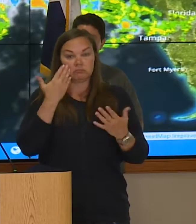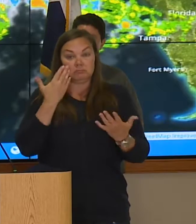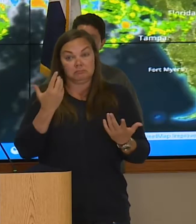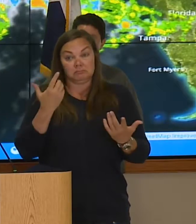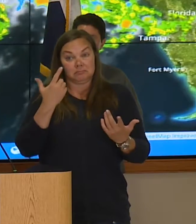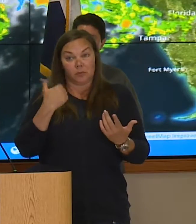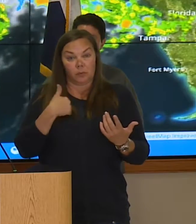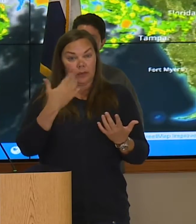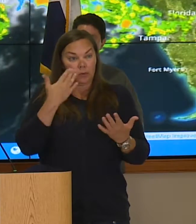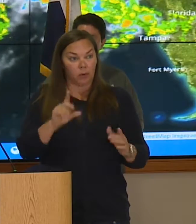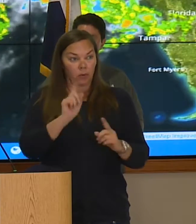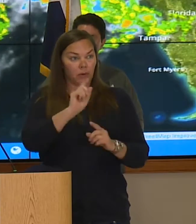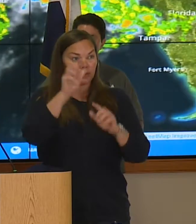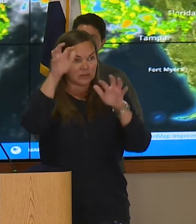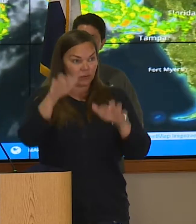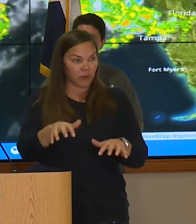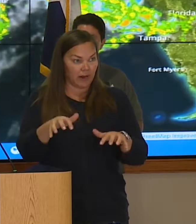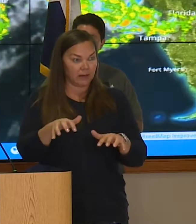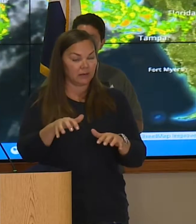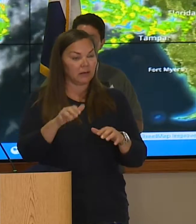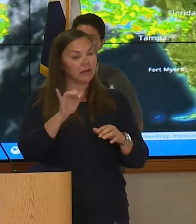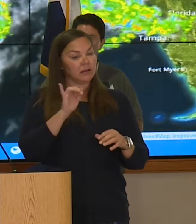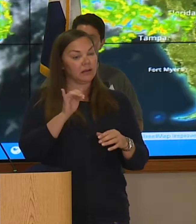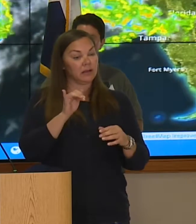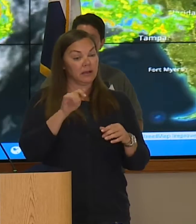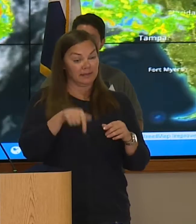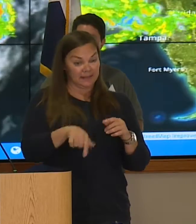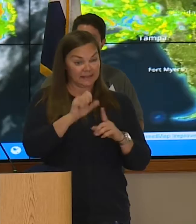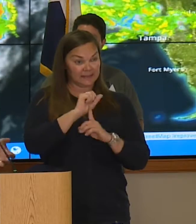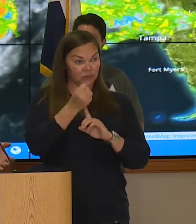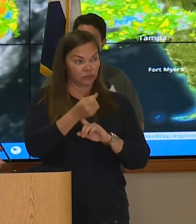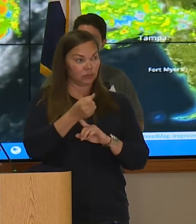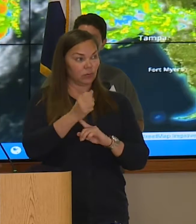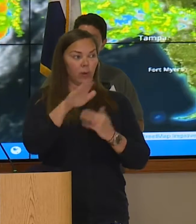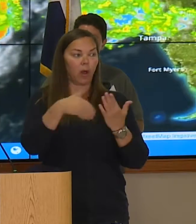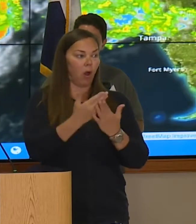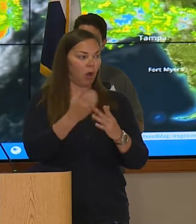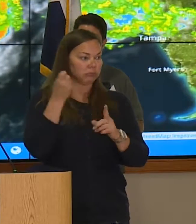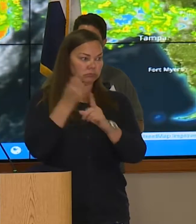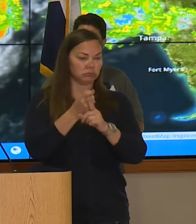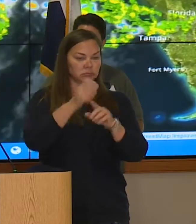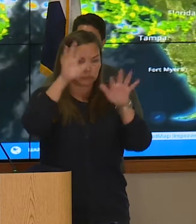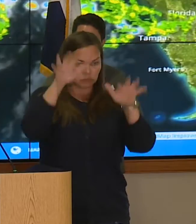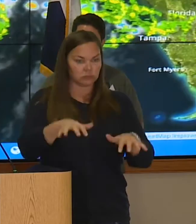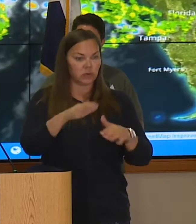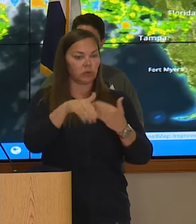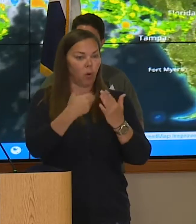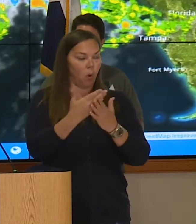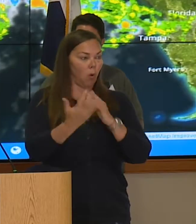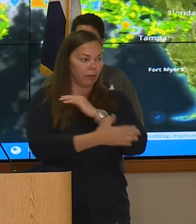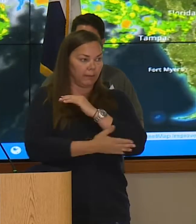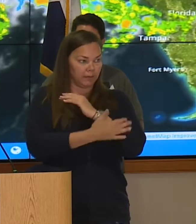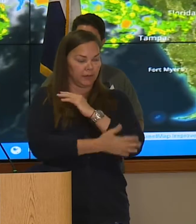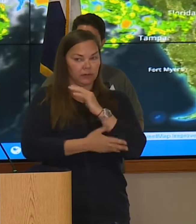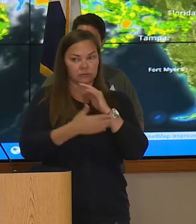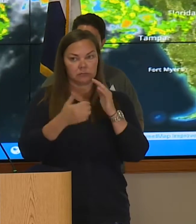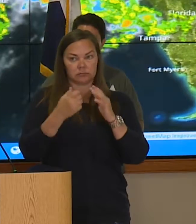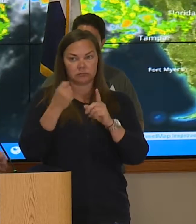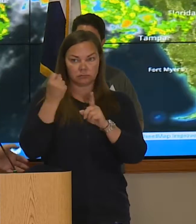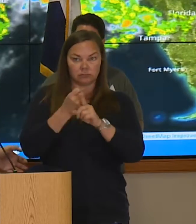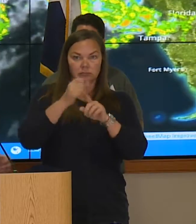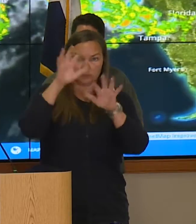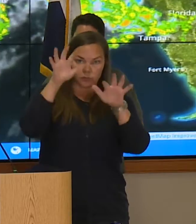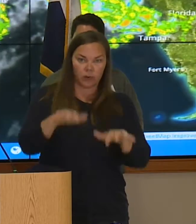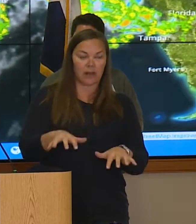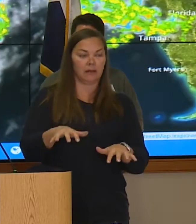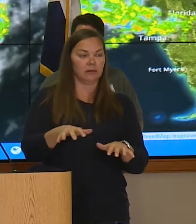just don't know where it's going to rain. In this particular case, we all got the rain. The whole county got the rain. And the